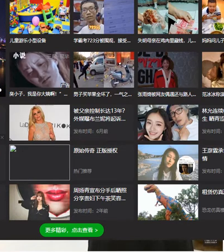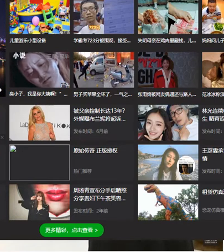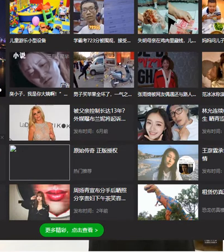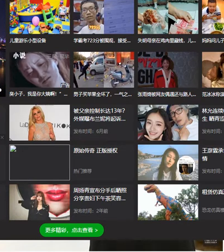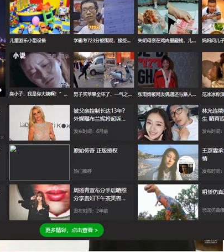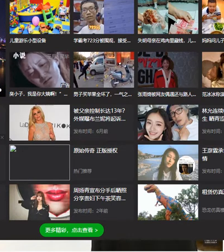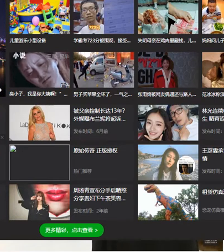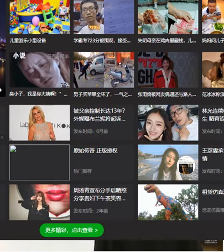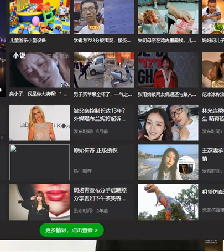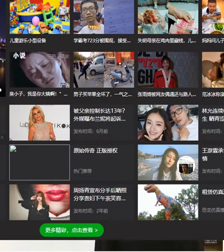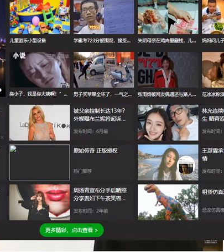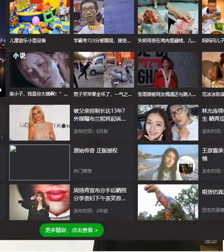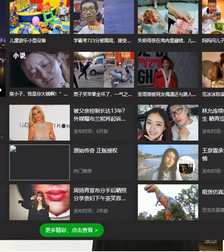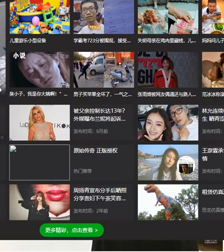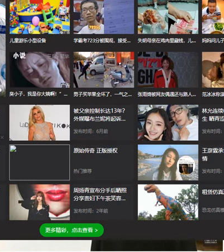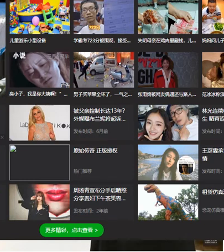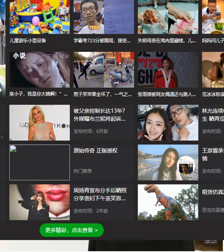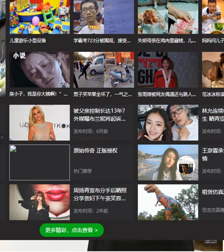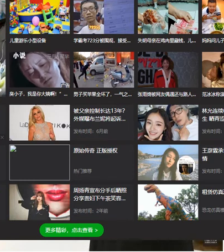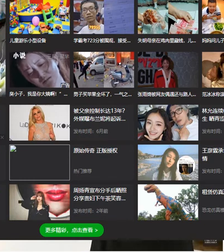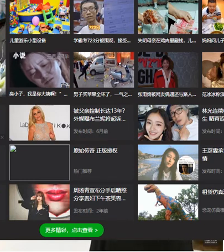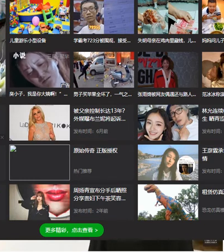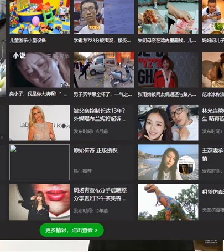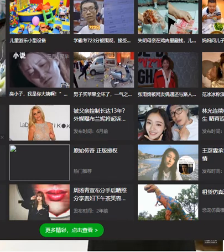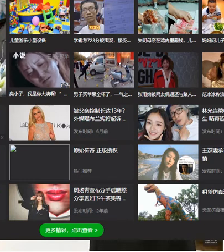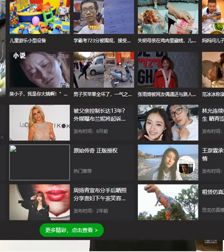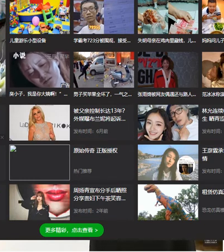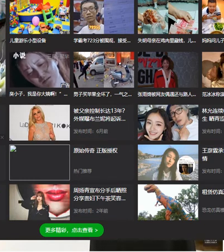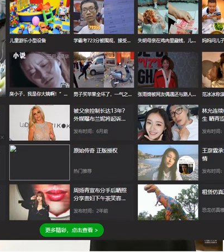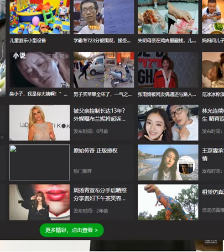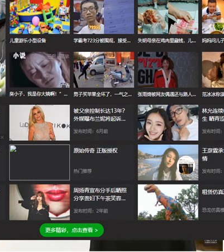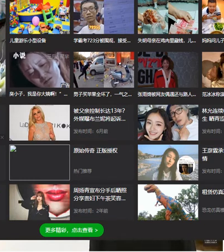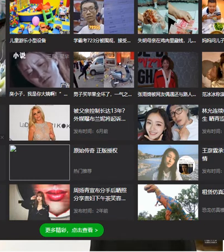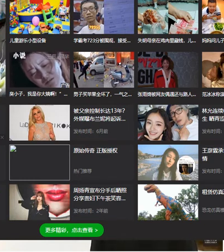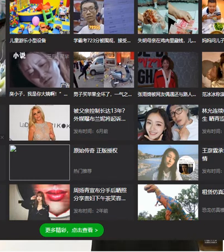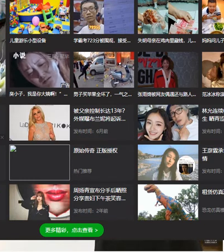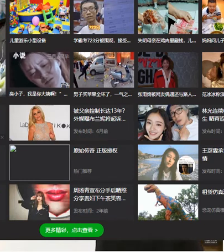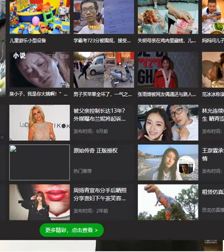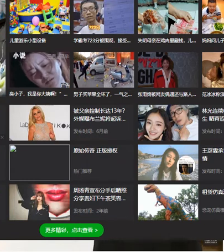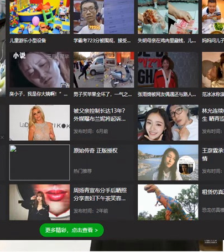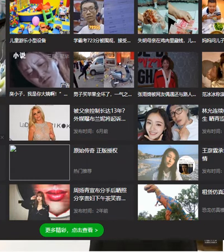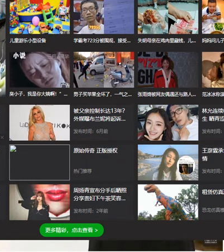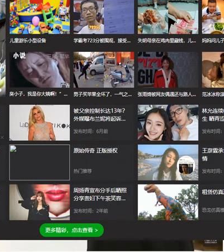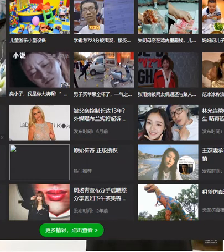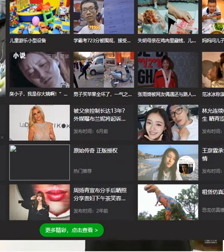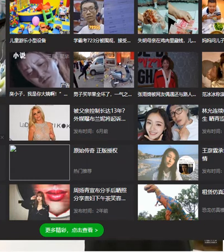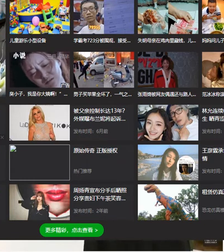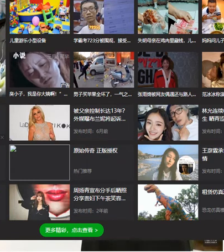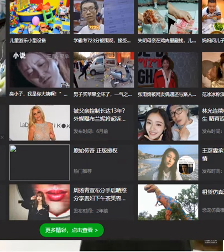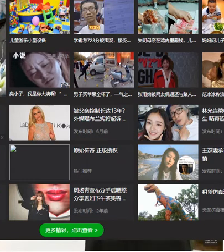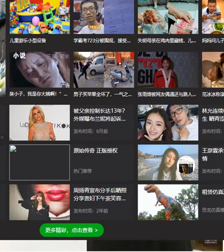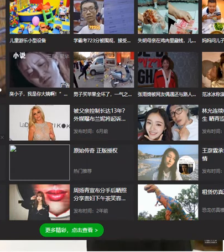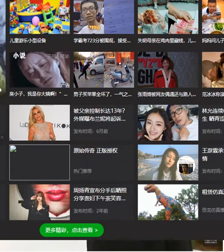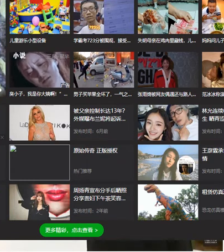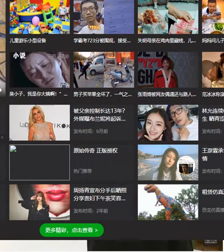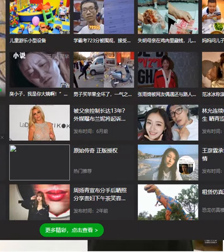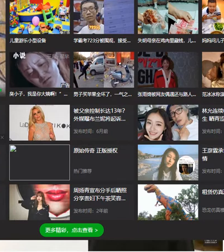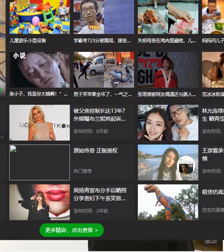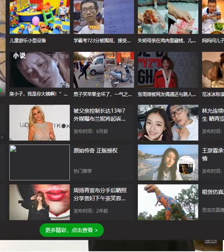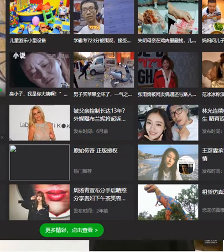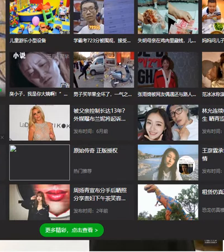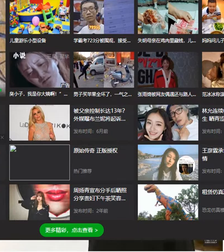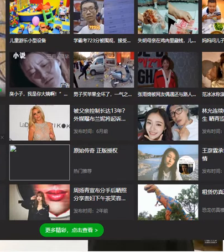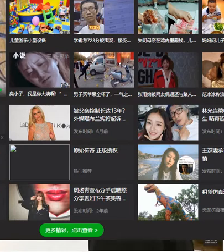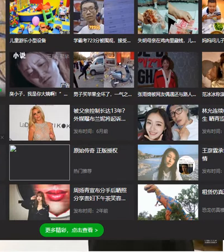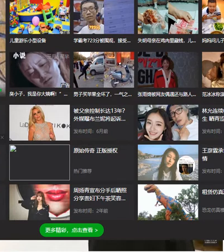Targi has moved that date forward from your second dose vaccination, so that's now at 4 months. So please, if you